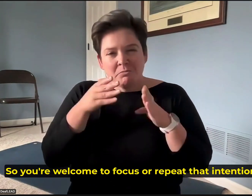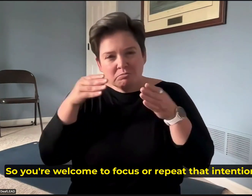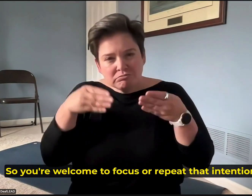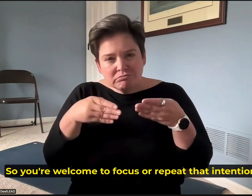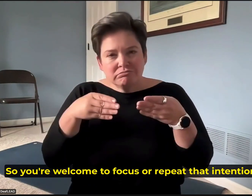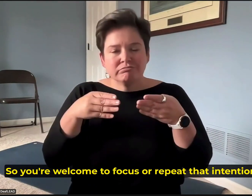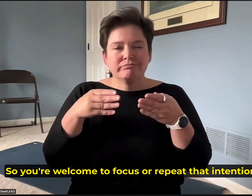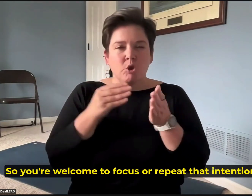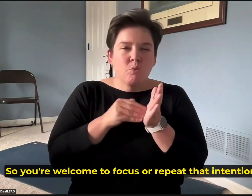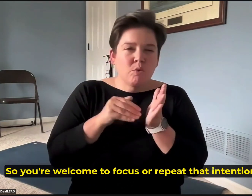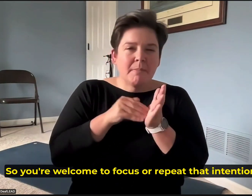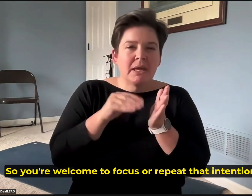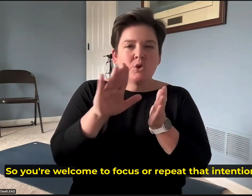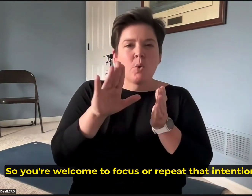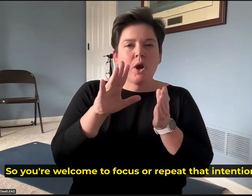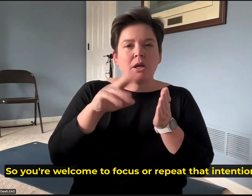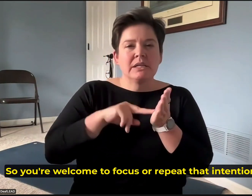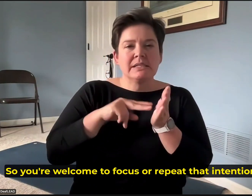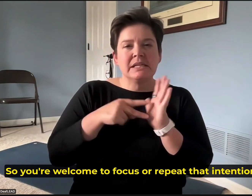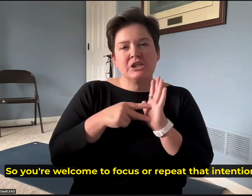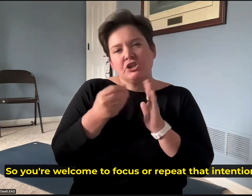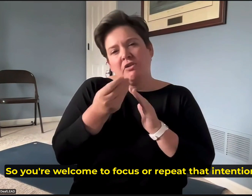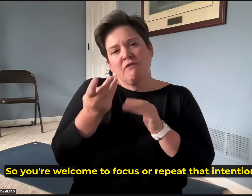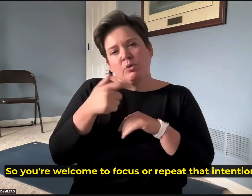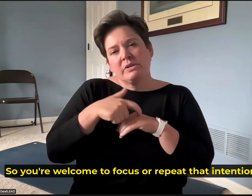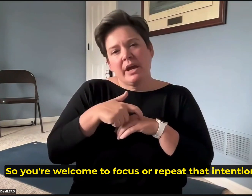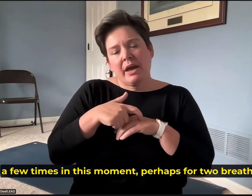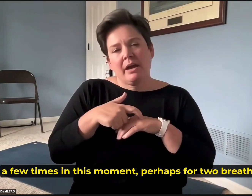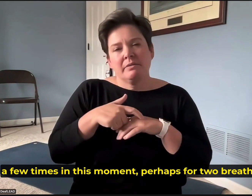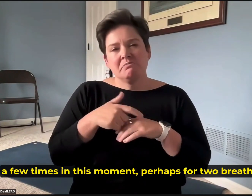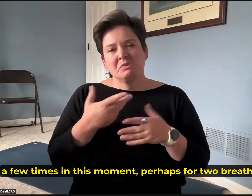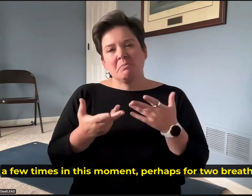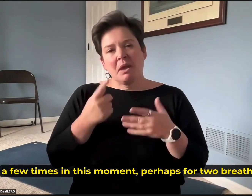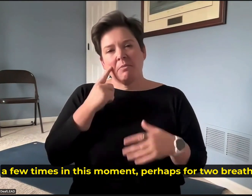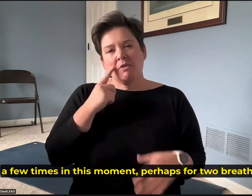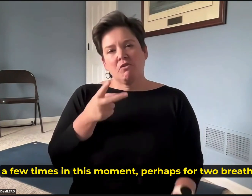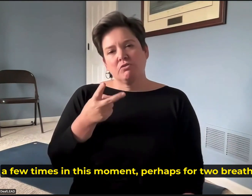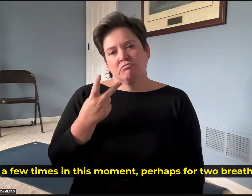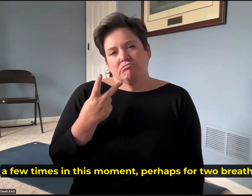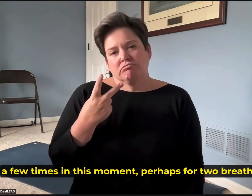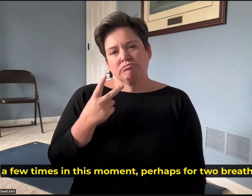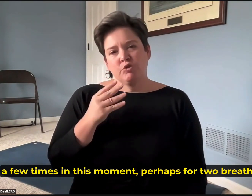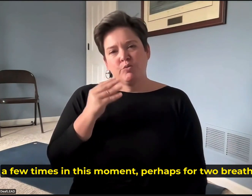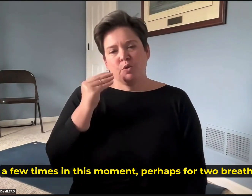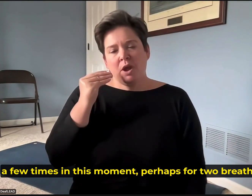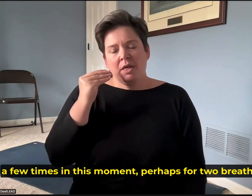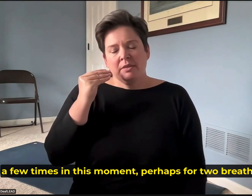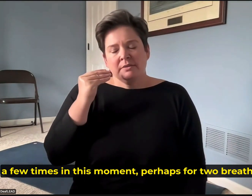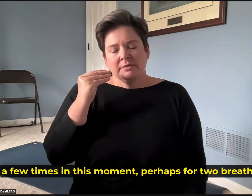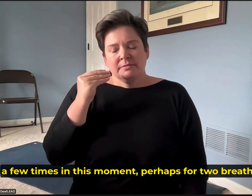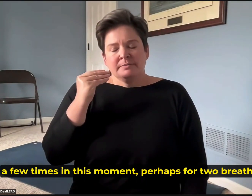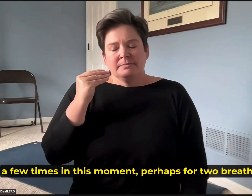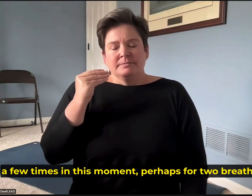So you're welcome to focus or repeat that intention a few times in this moment, perhaps for 2 breaths.